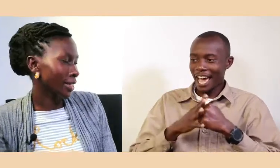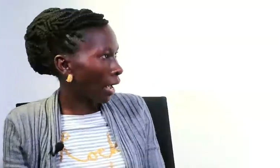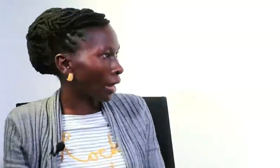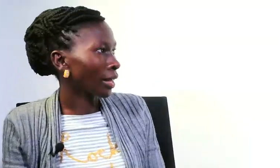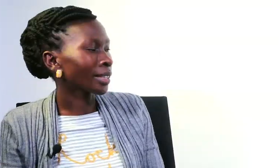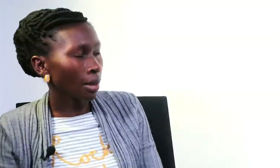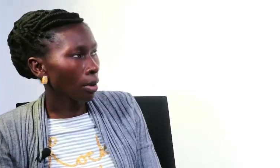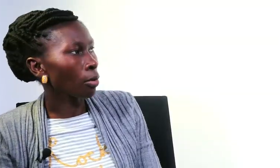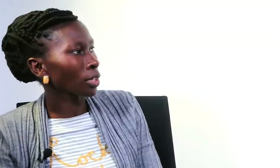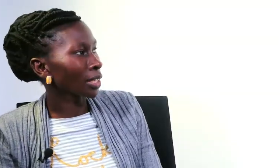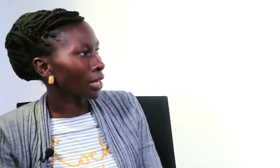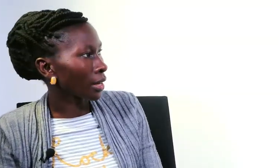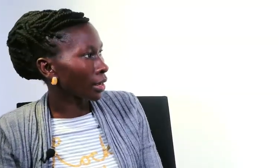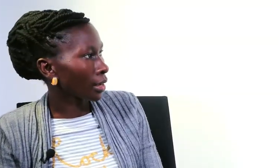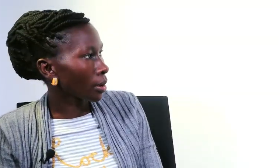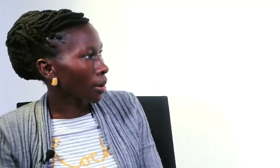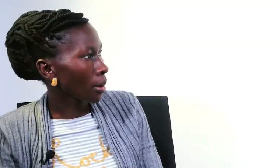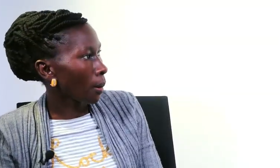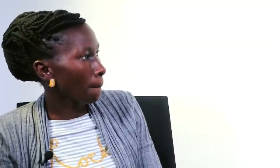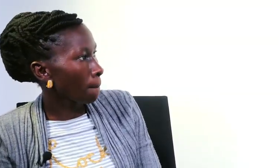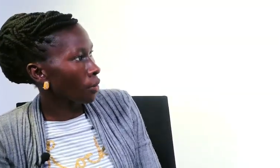1999. At that time I was hearing.